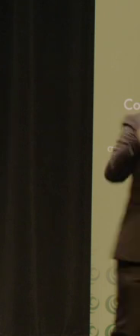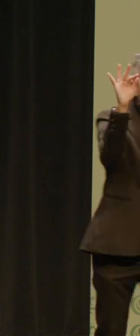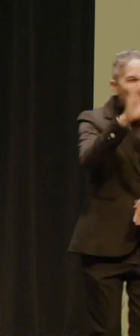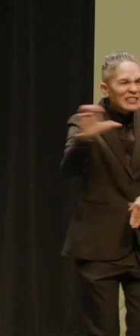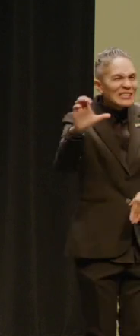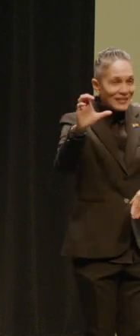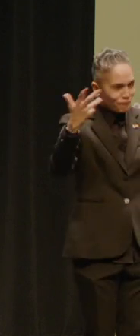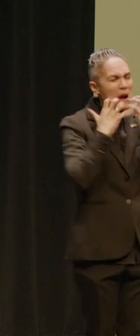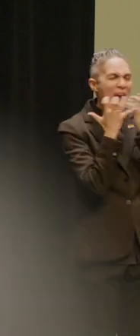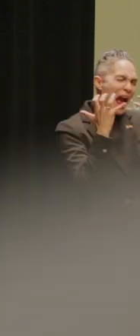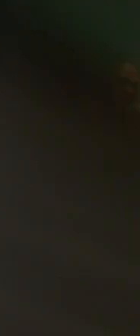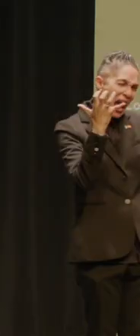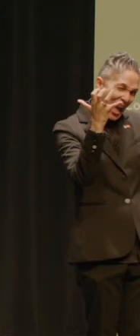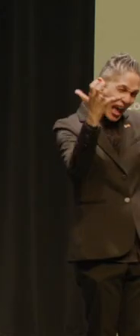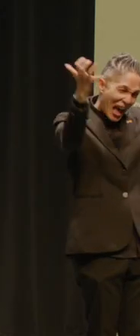house?